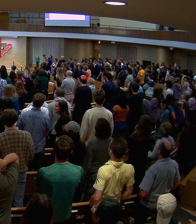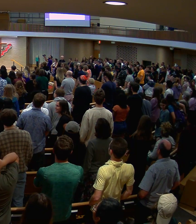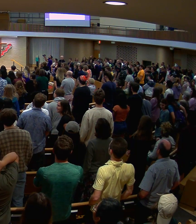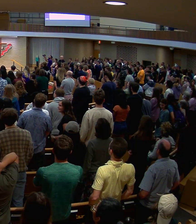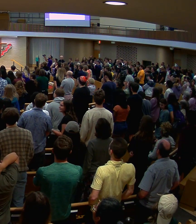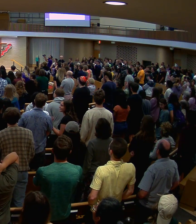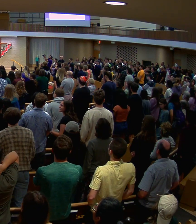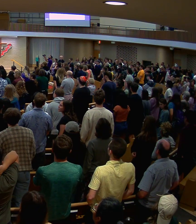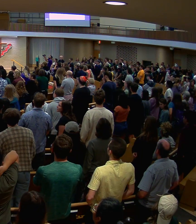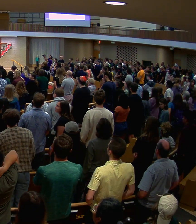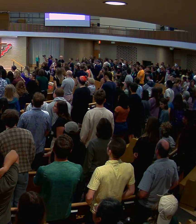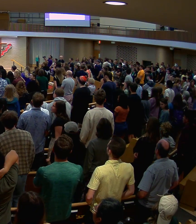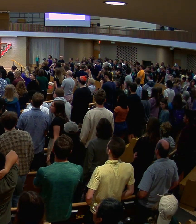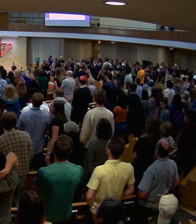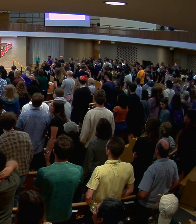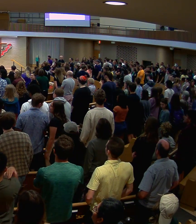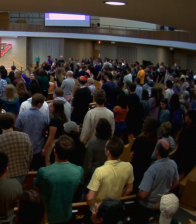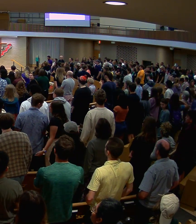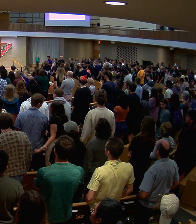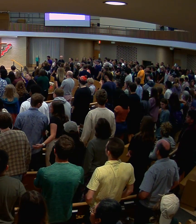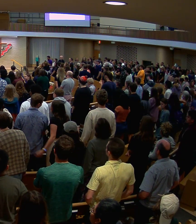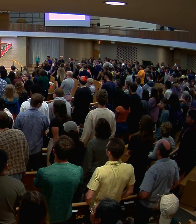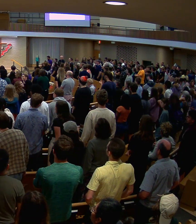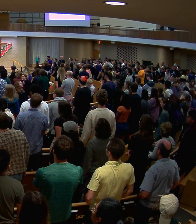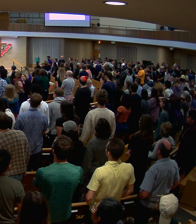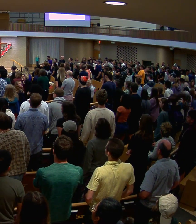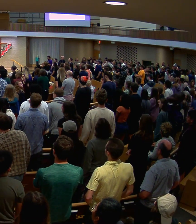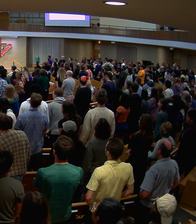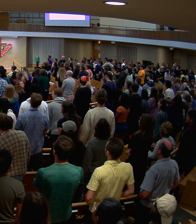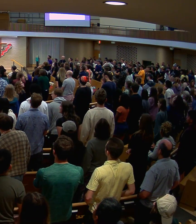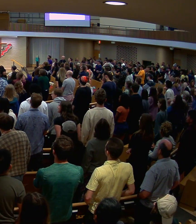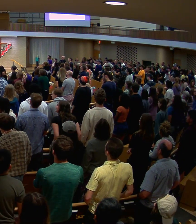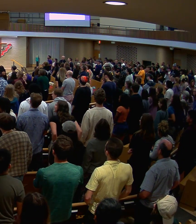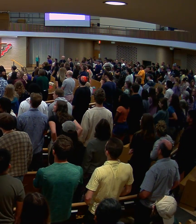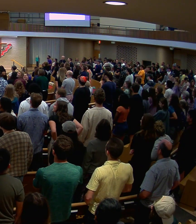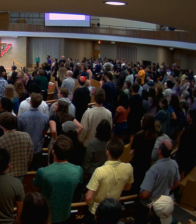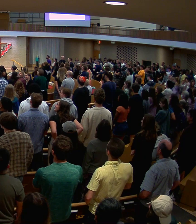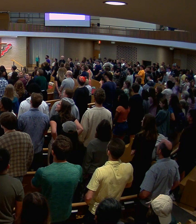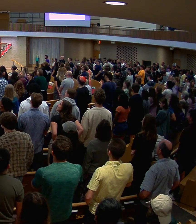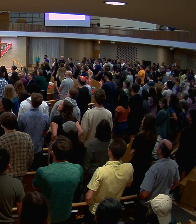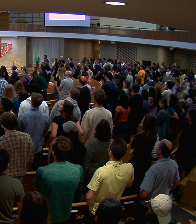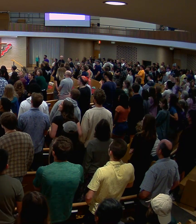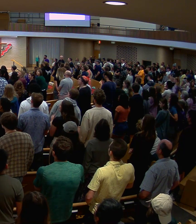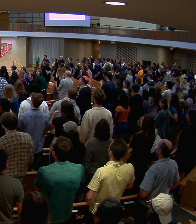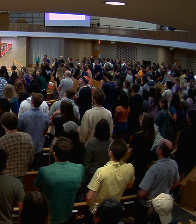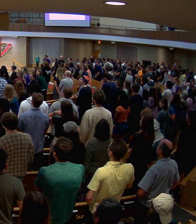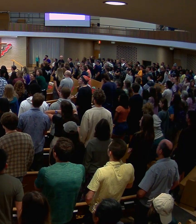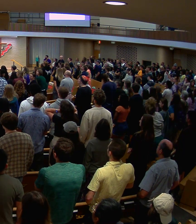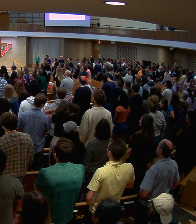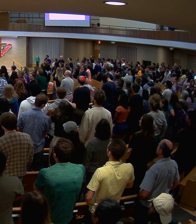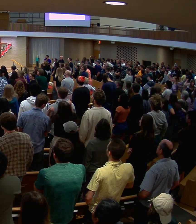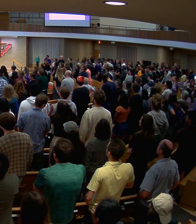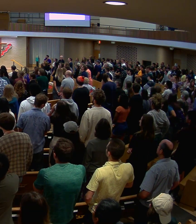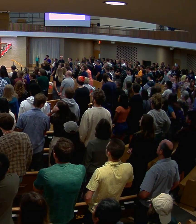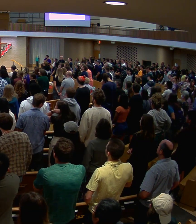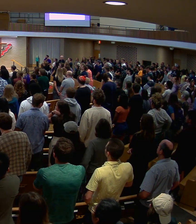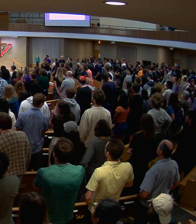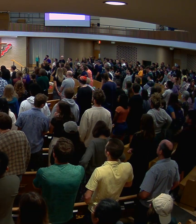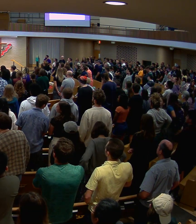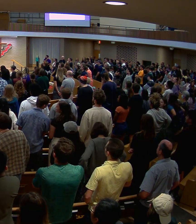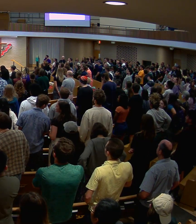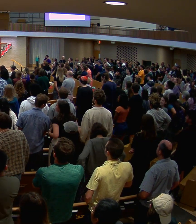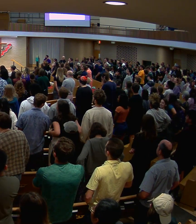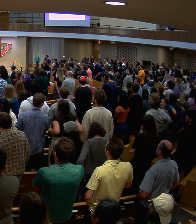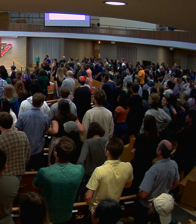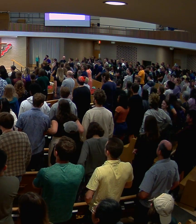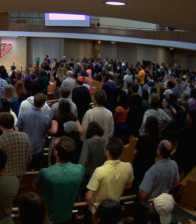The words and the music are up on the screens. They're a little tiny. Those of you who know it, sing out